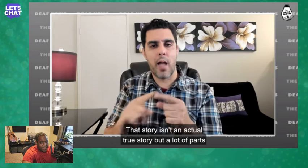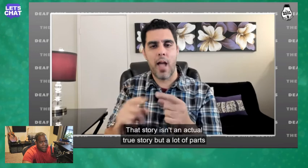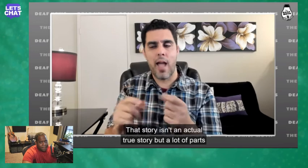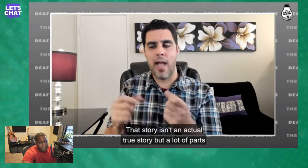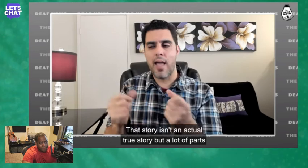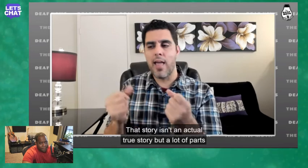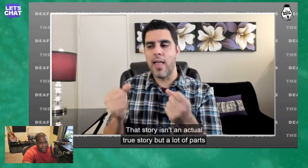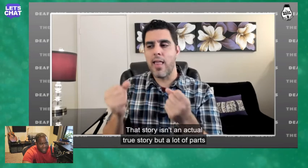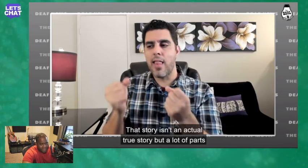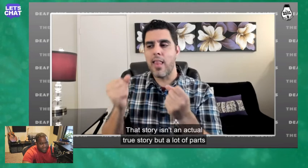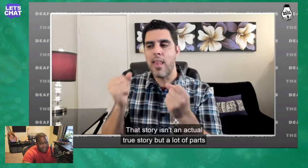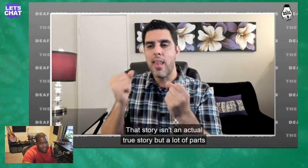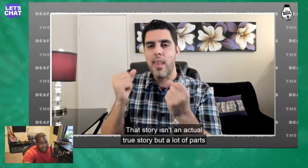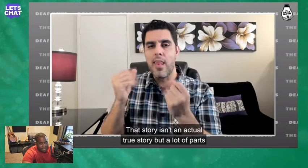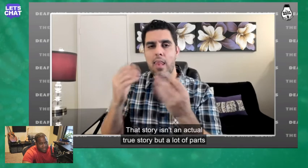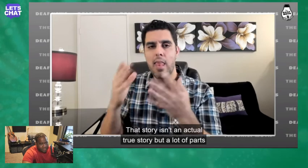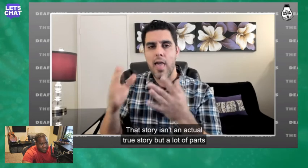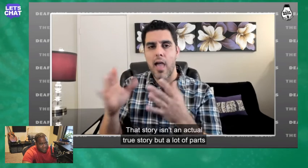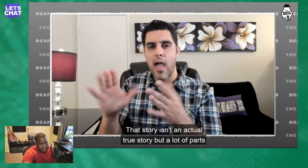No, but